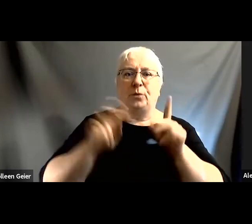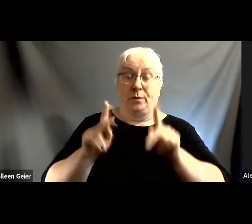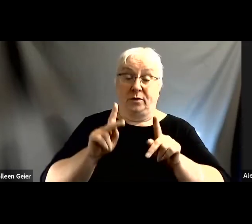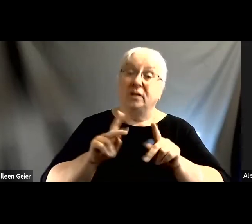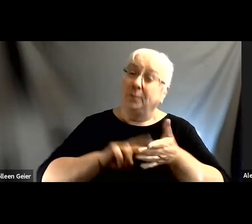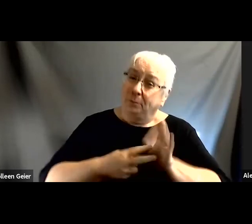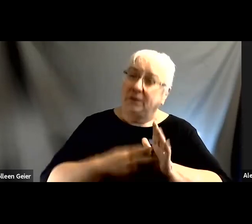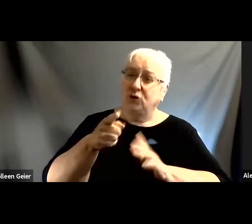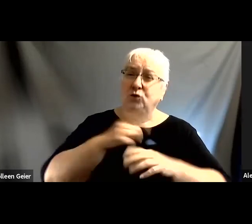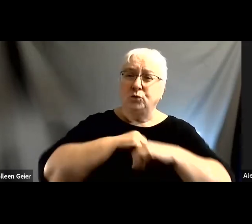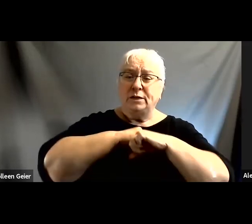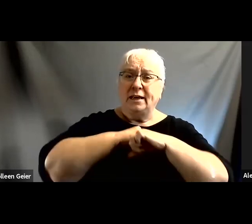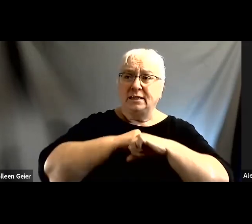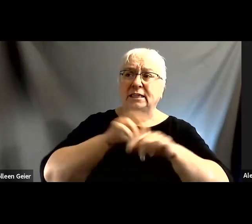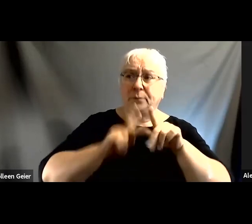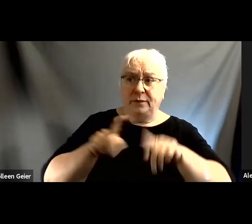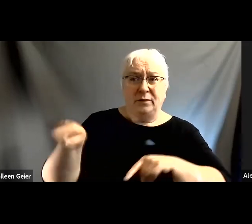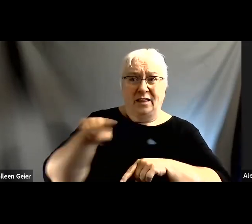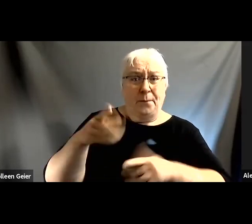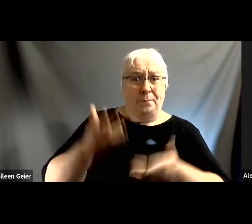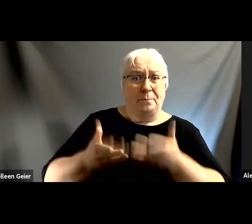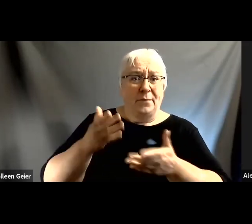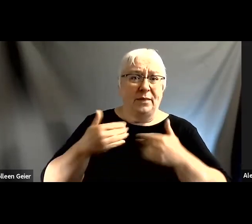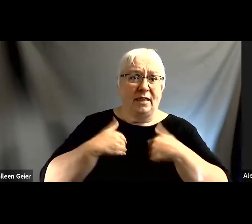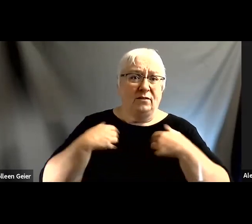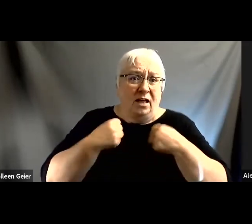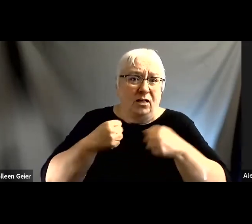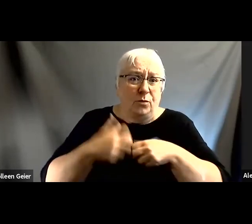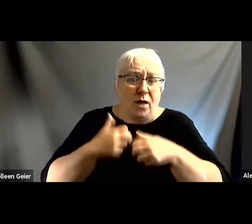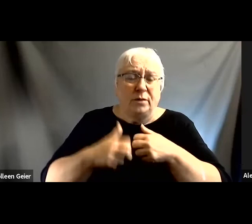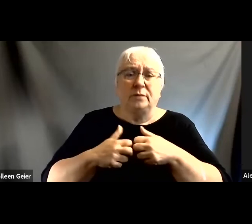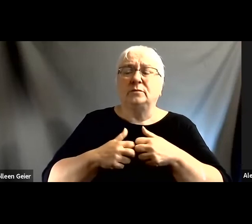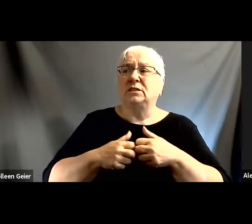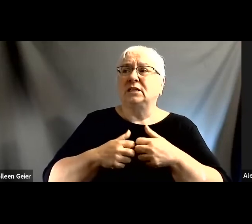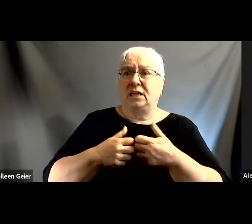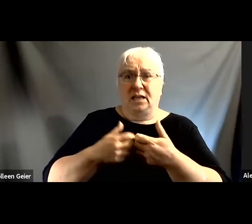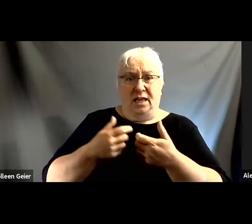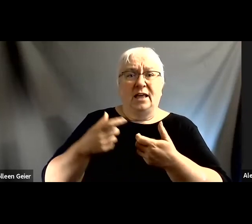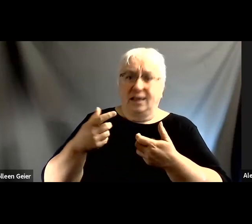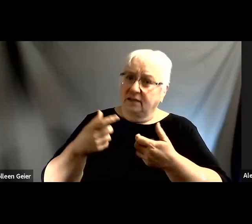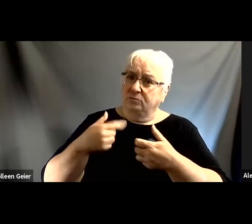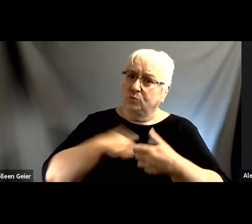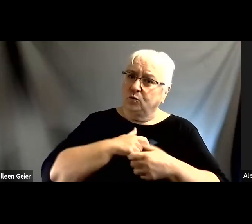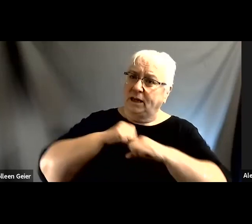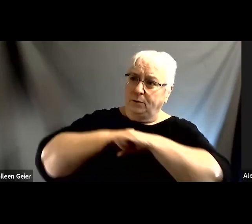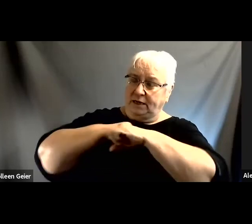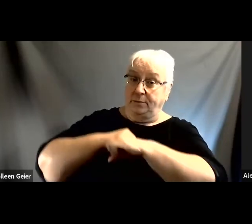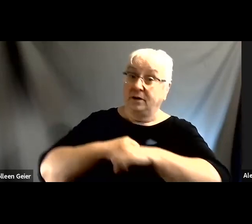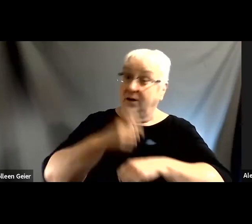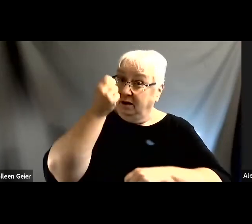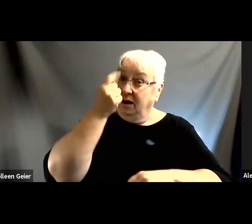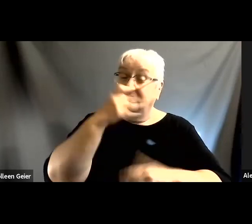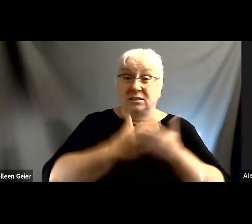among us. You are acknowledging the truth that many people have been asymptomatic and still infected others. If you